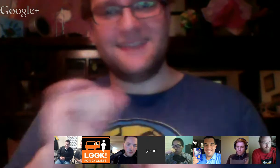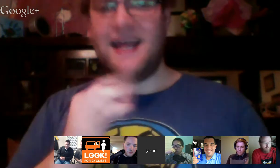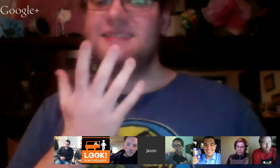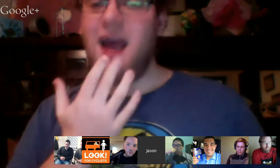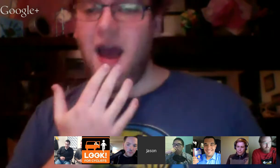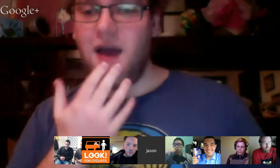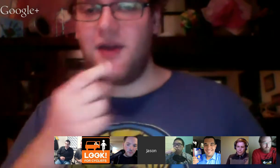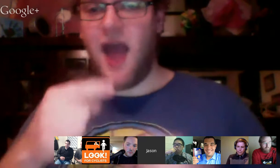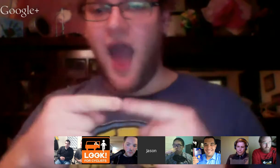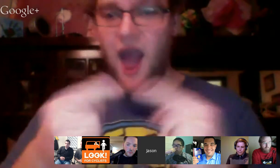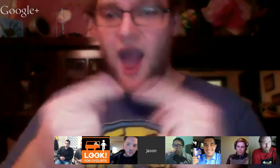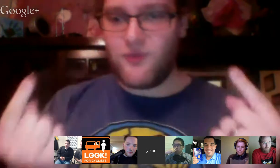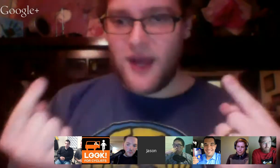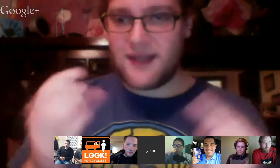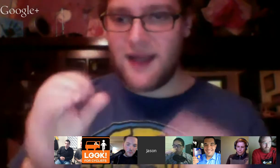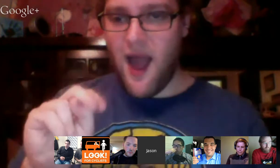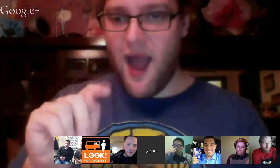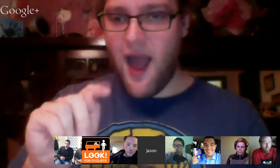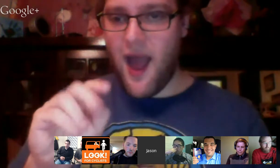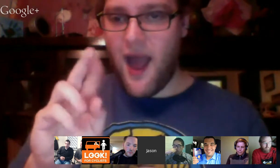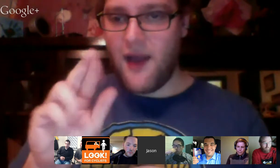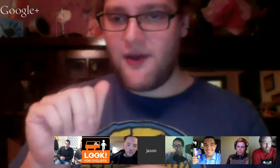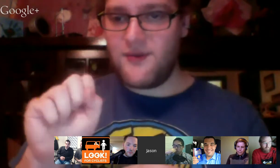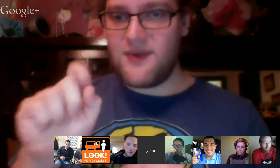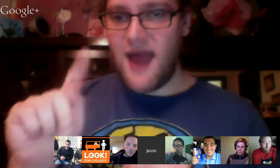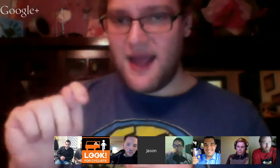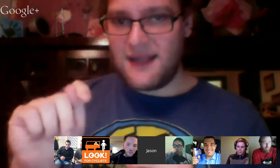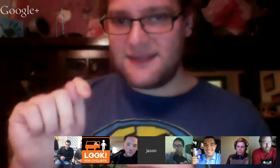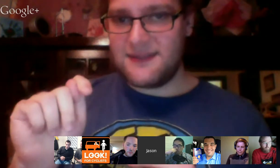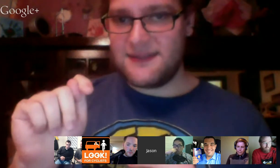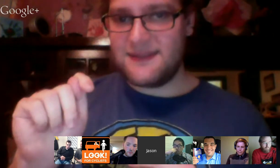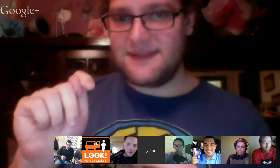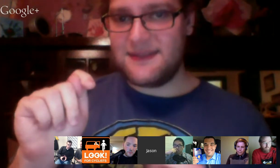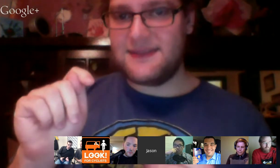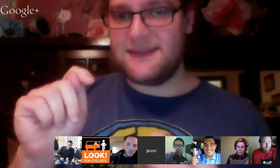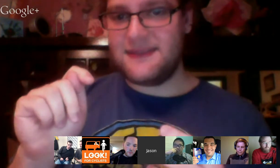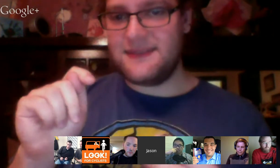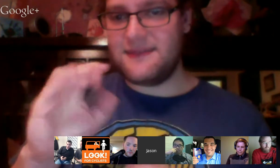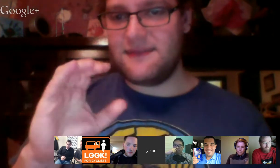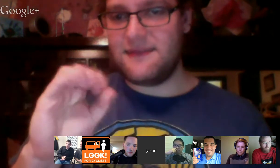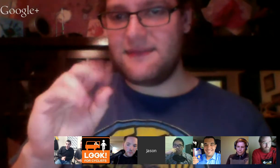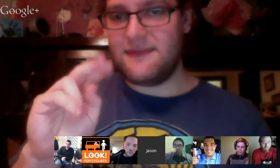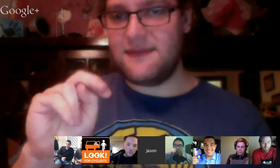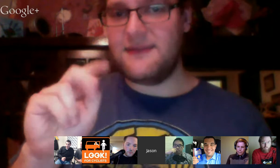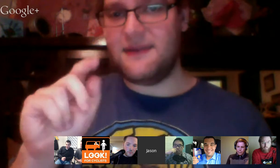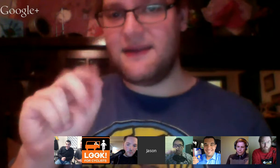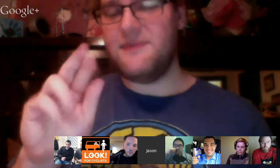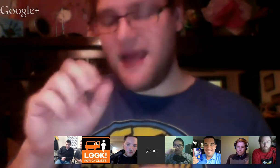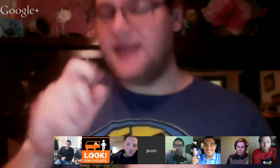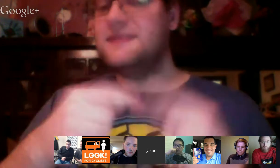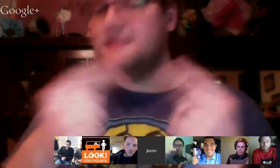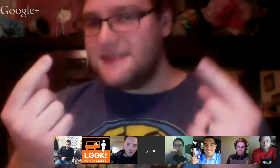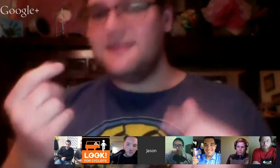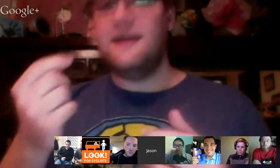read still. So, when there are color issues or the color